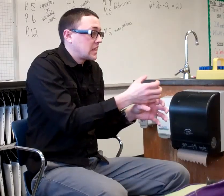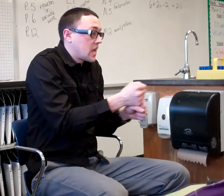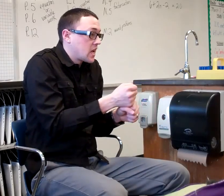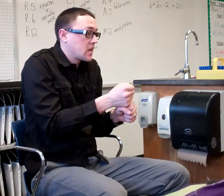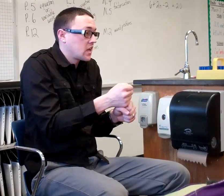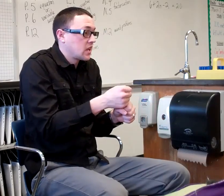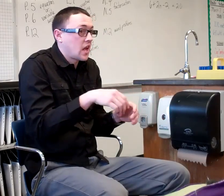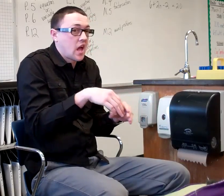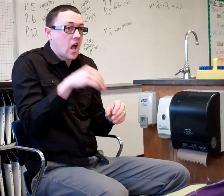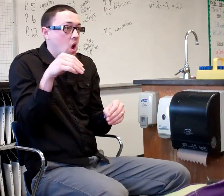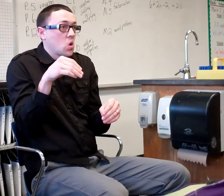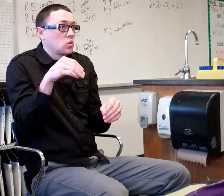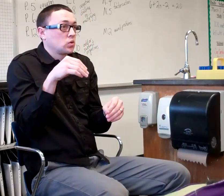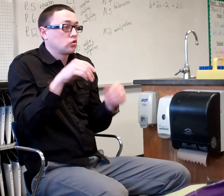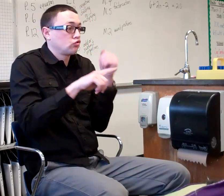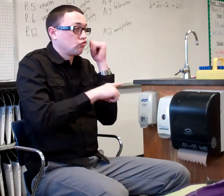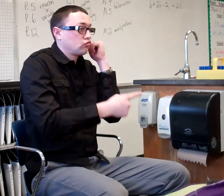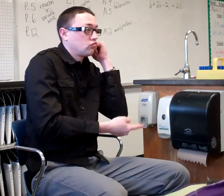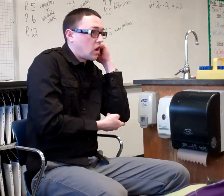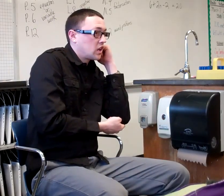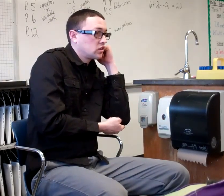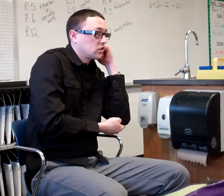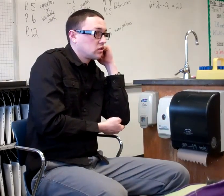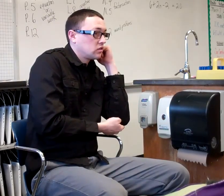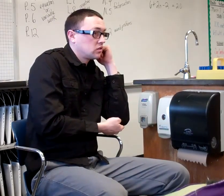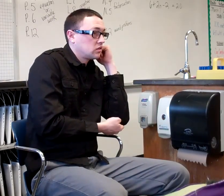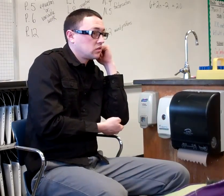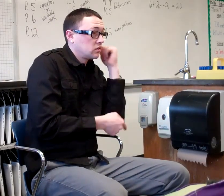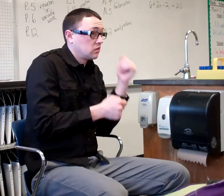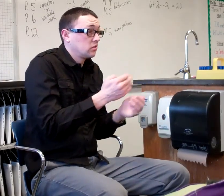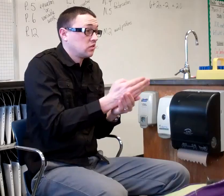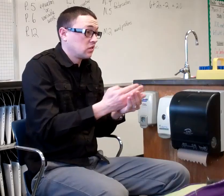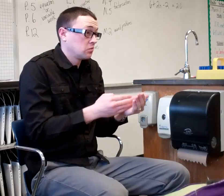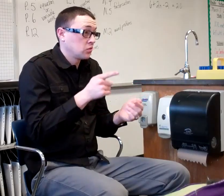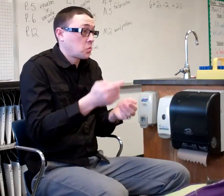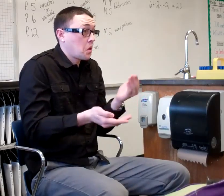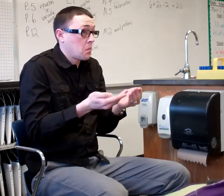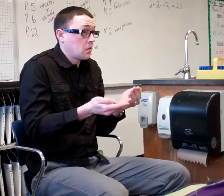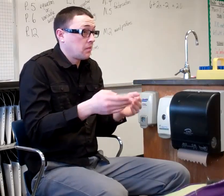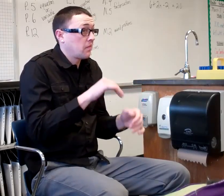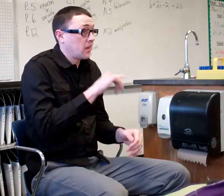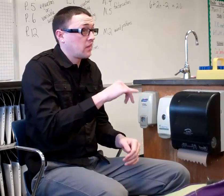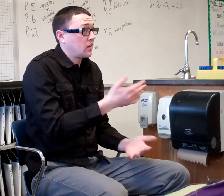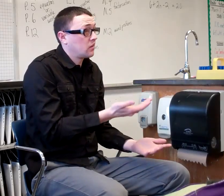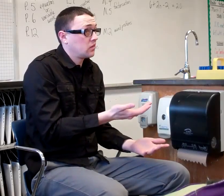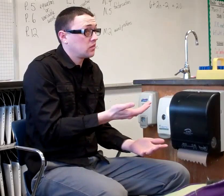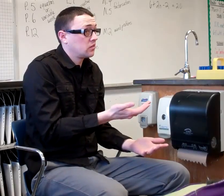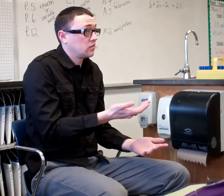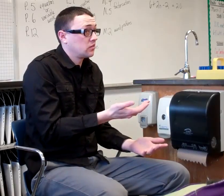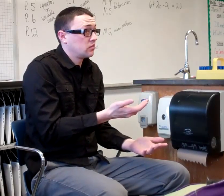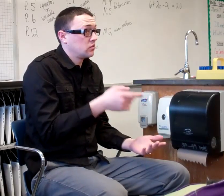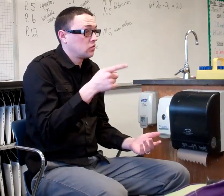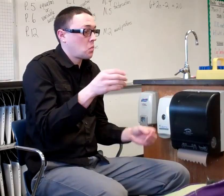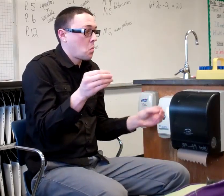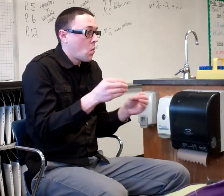trash. So some of you might have taken out the trash twice. So you did more